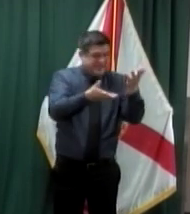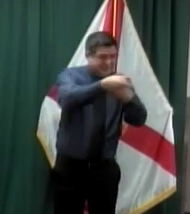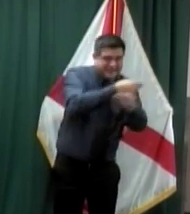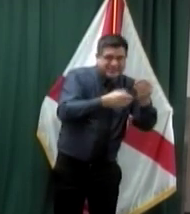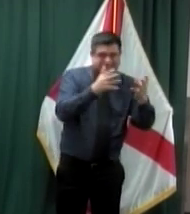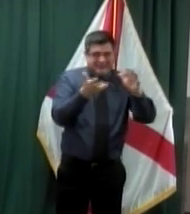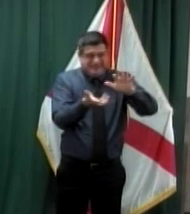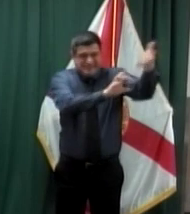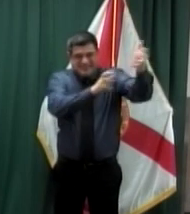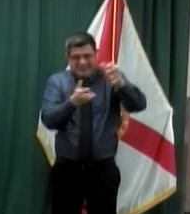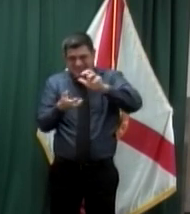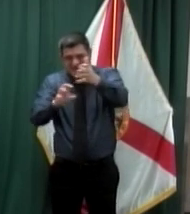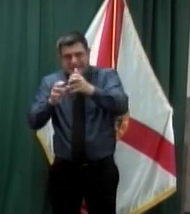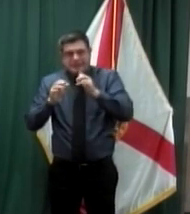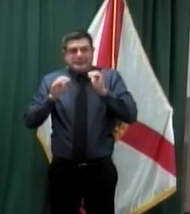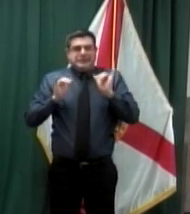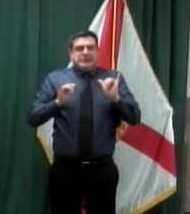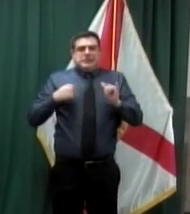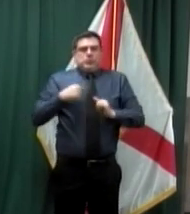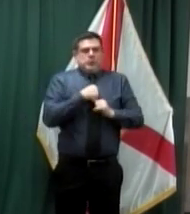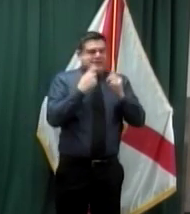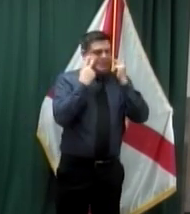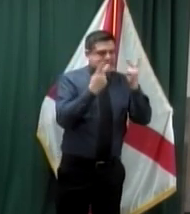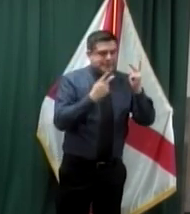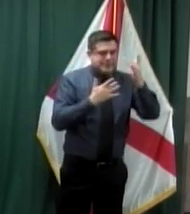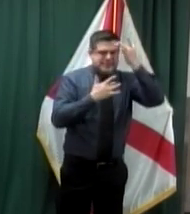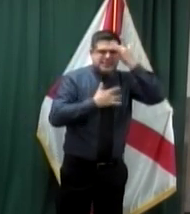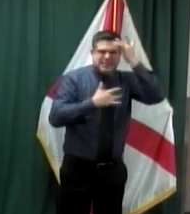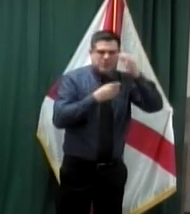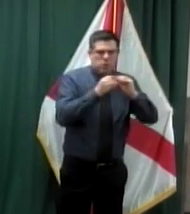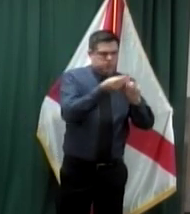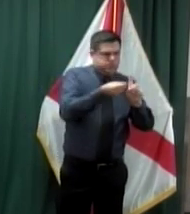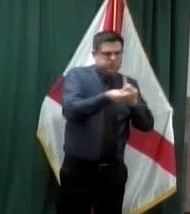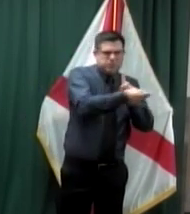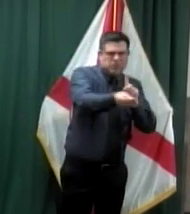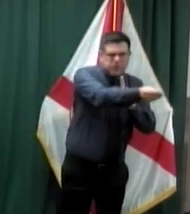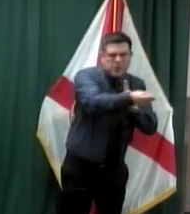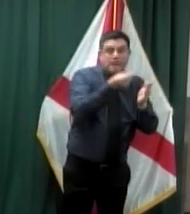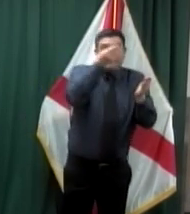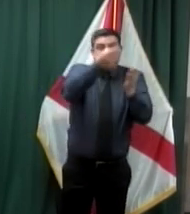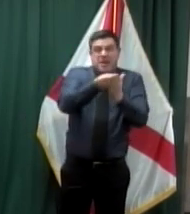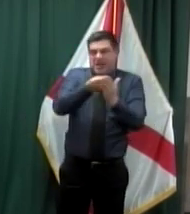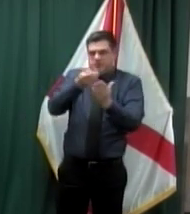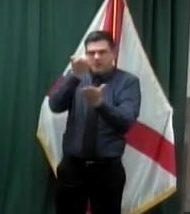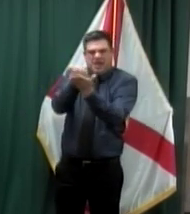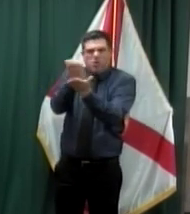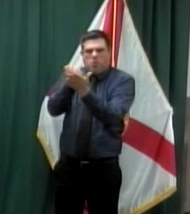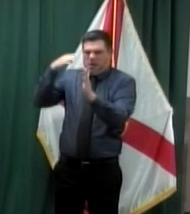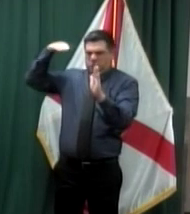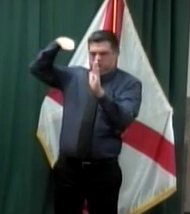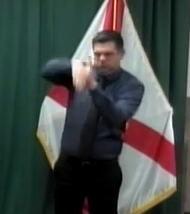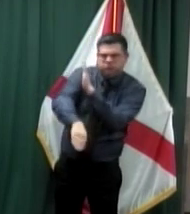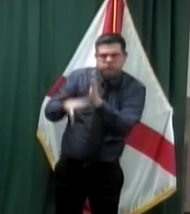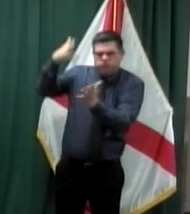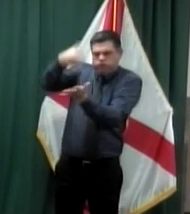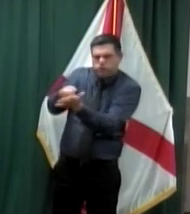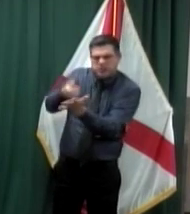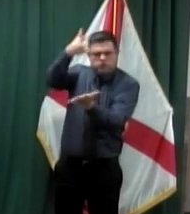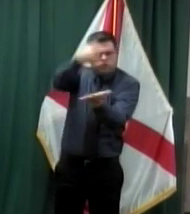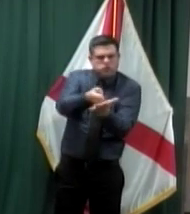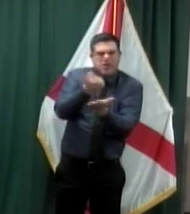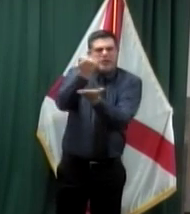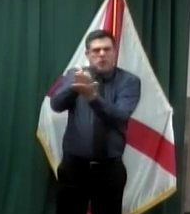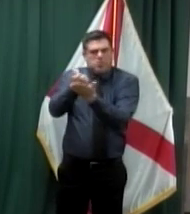downturns, and in order to get these things back up, we've committed here in Seminole County to do what we can for the small business people to help them find their